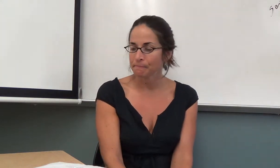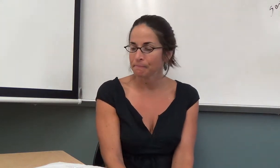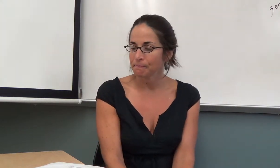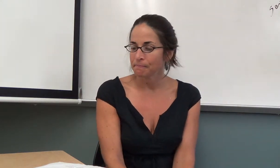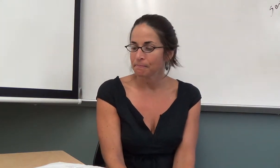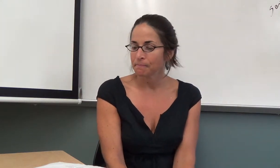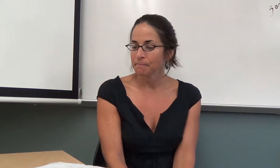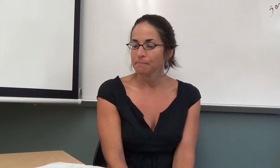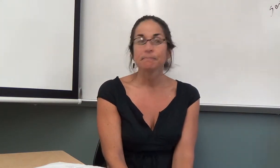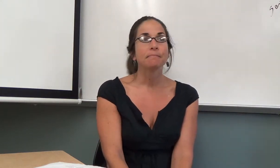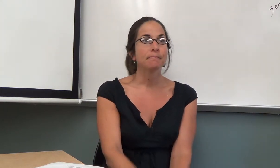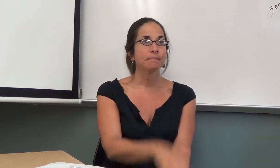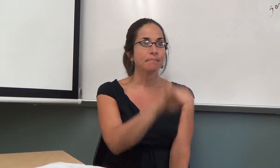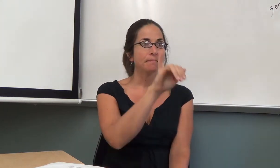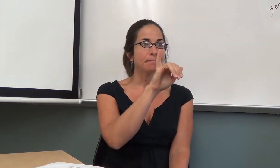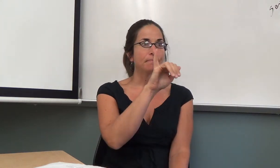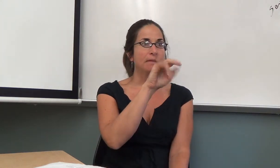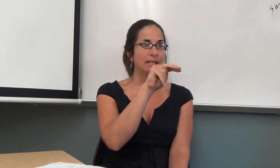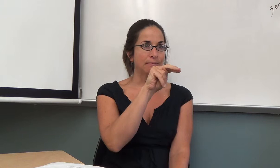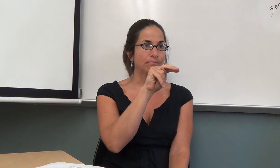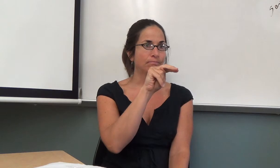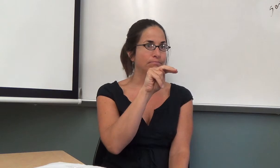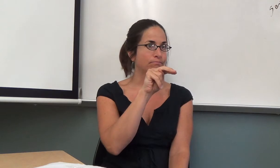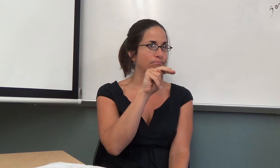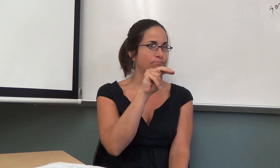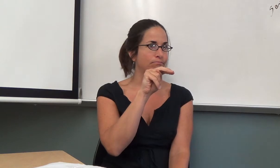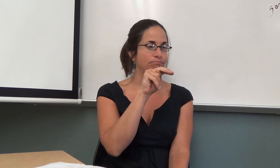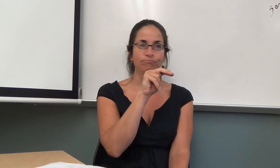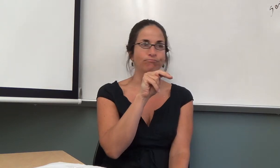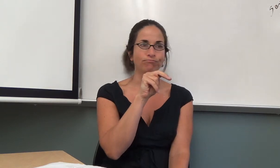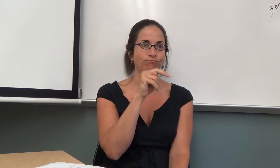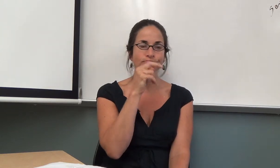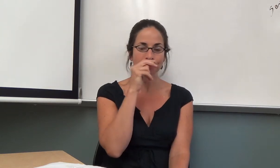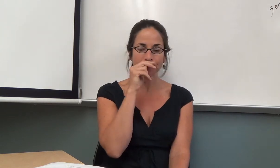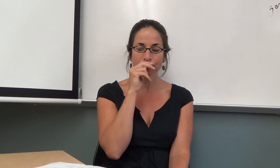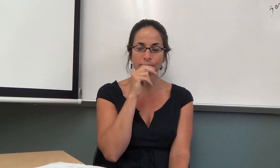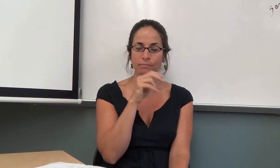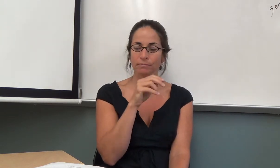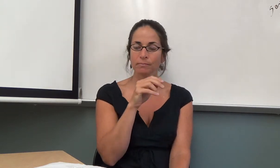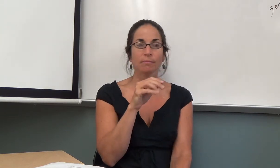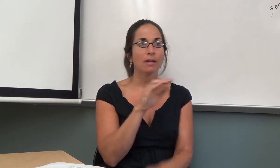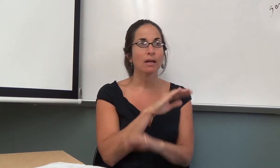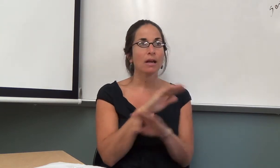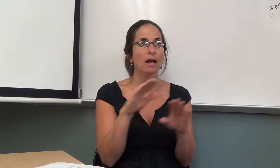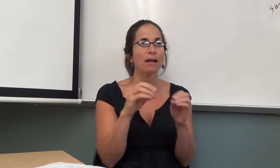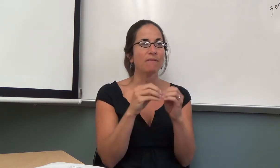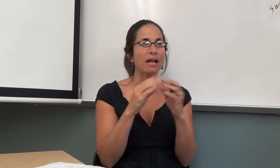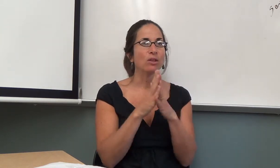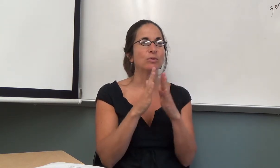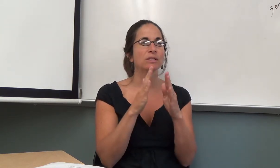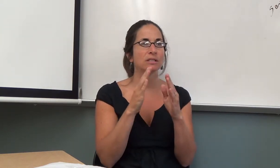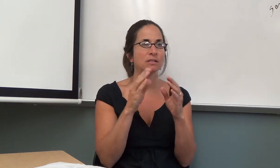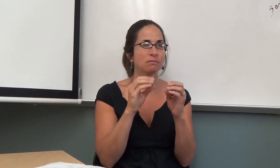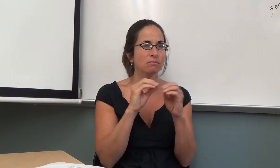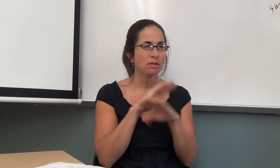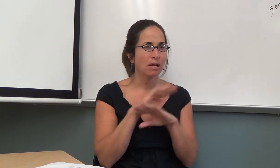And how about in? no. How about nonviolence? Is nonviolence a